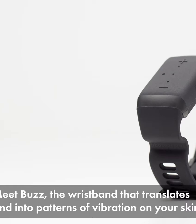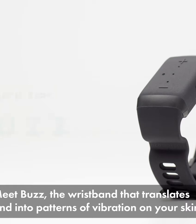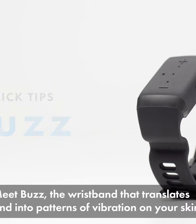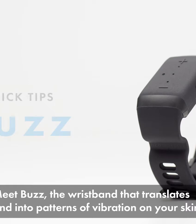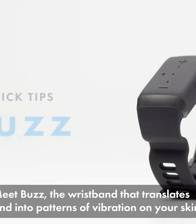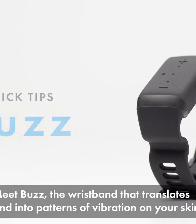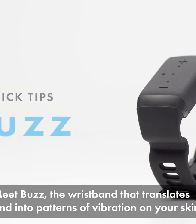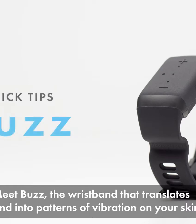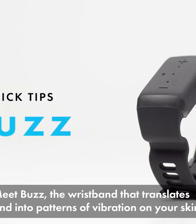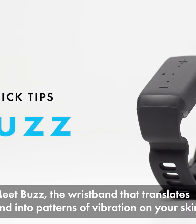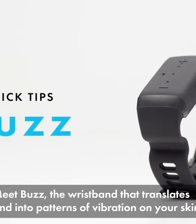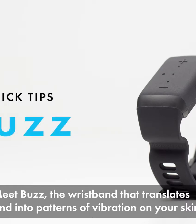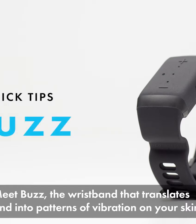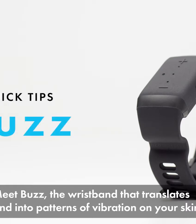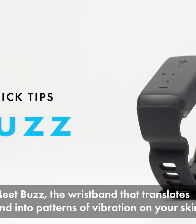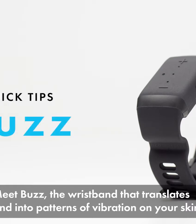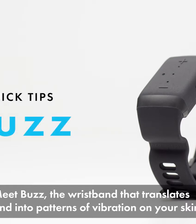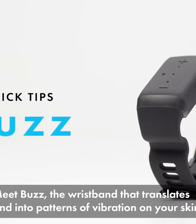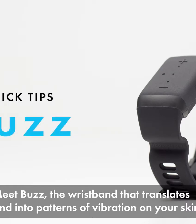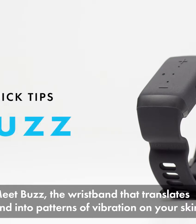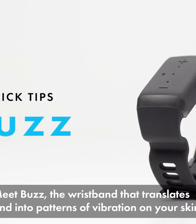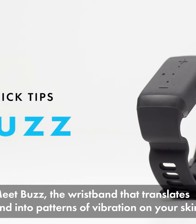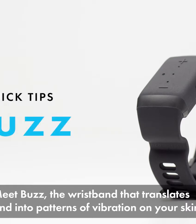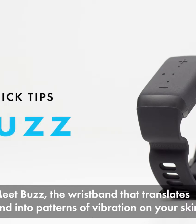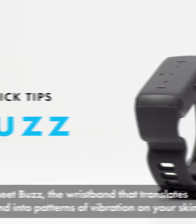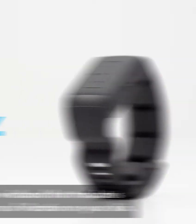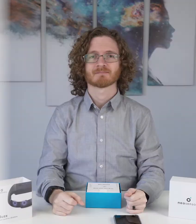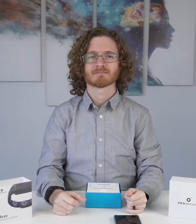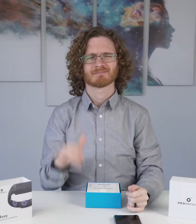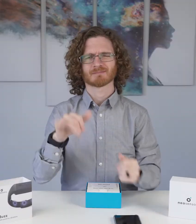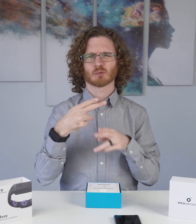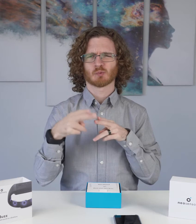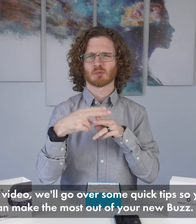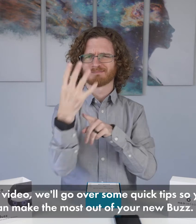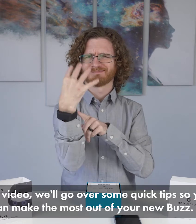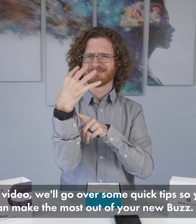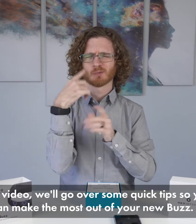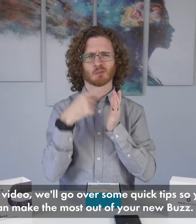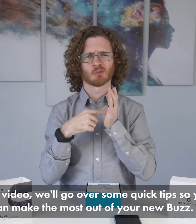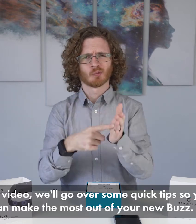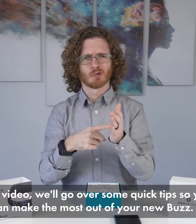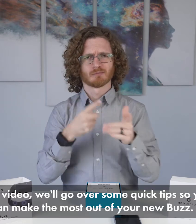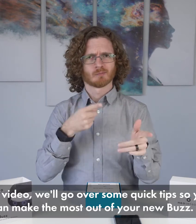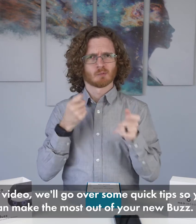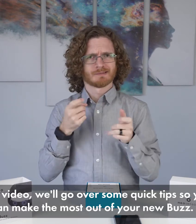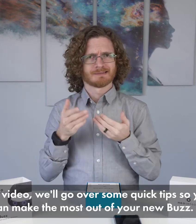Meet Buzz, the wristband that translates sound into patterns of vibration on your skin. In this video, we'll go over some quick